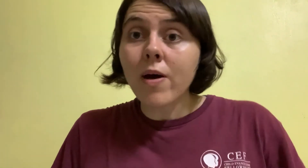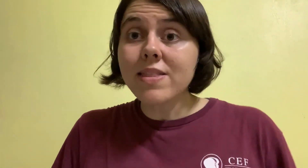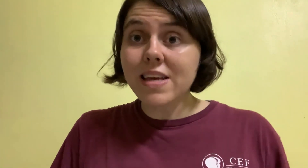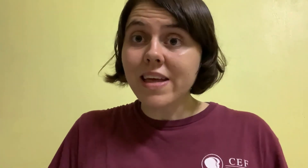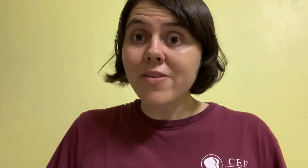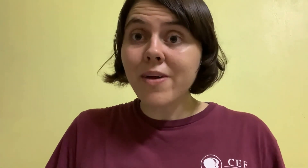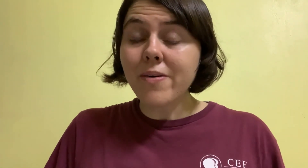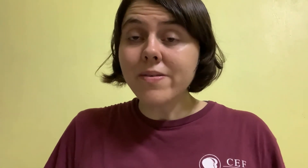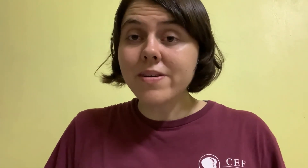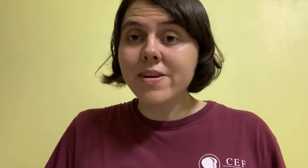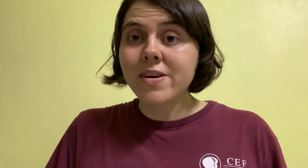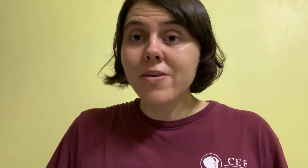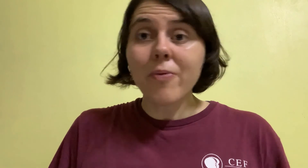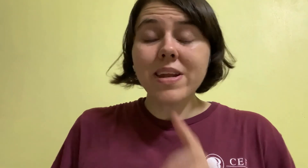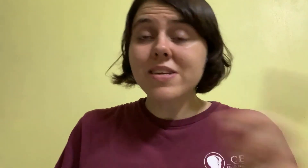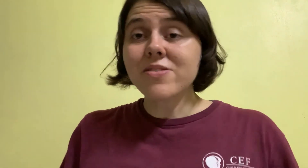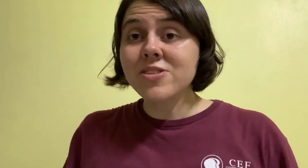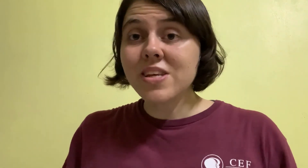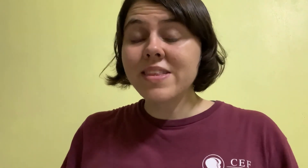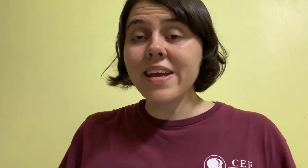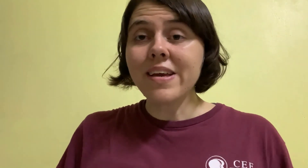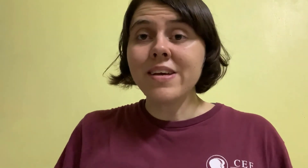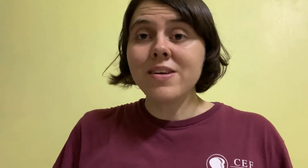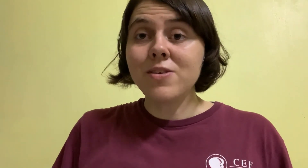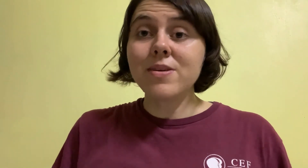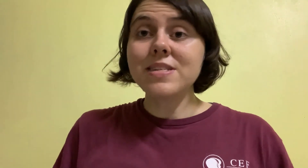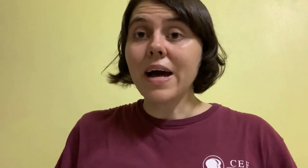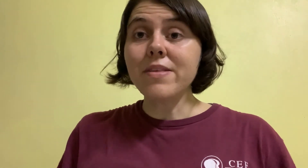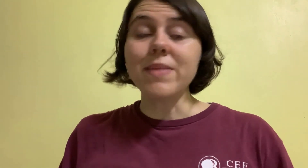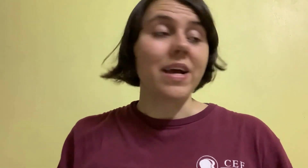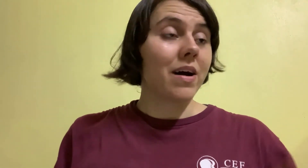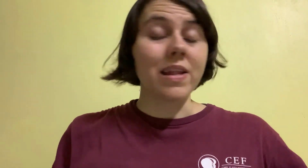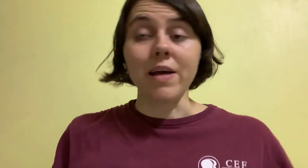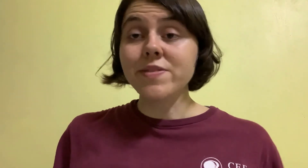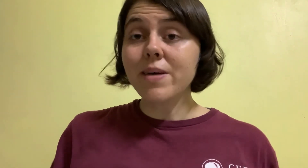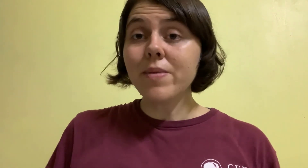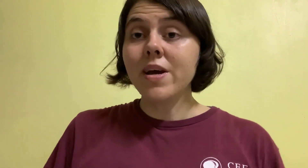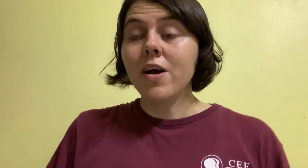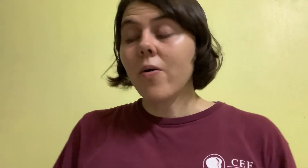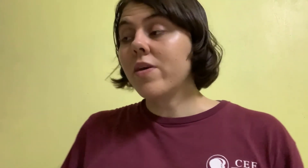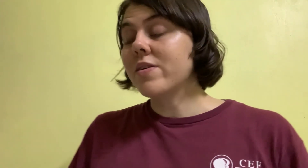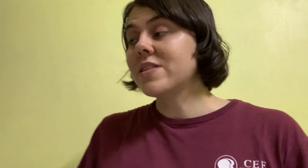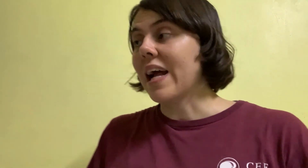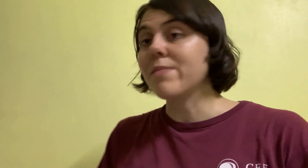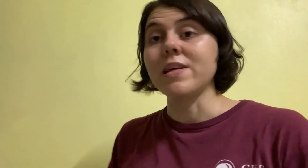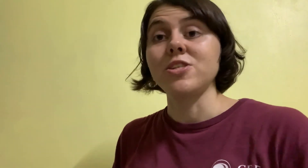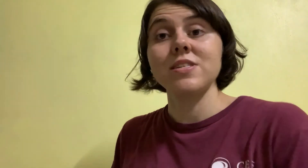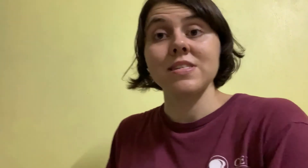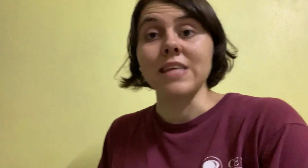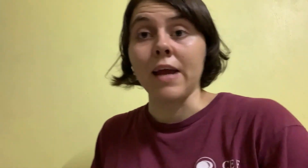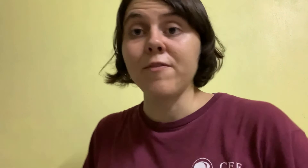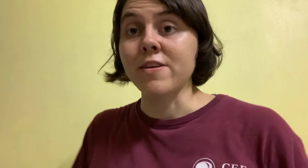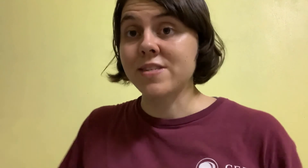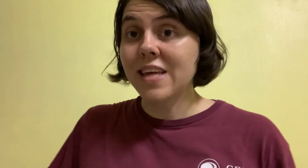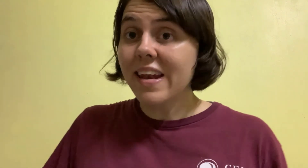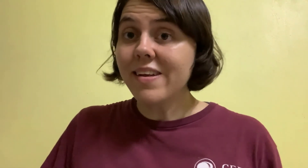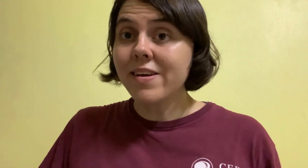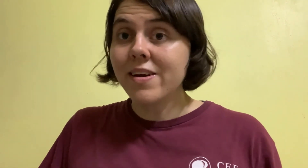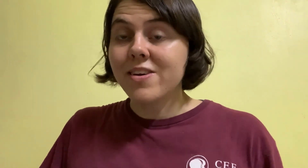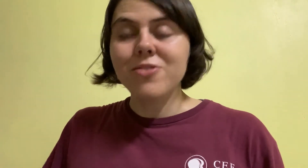thing that you know, one encouraging thing. You can tell them that God loves them, or you can tell them that Jesus died for their sin. You can